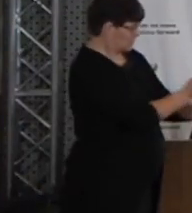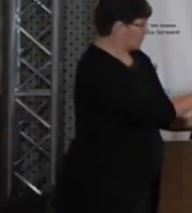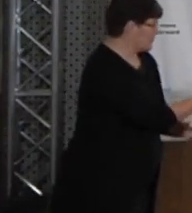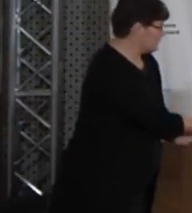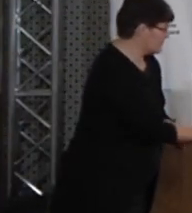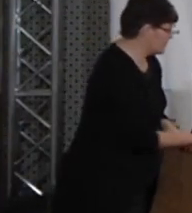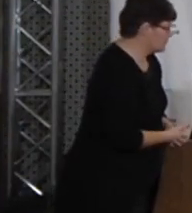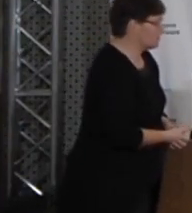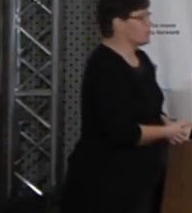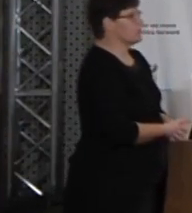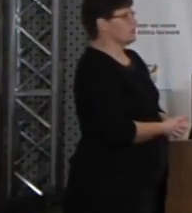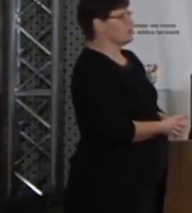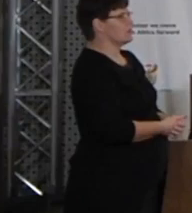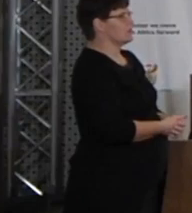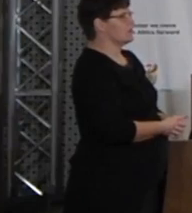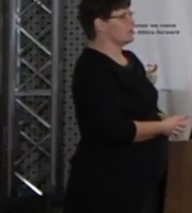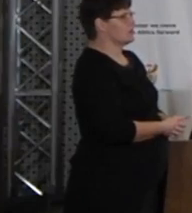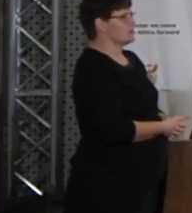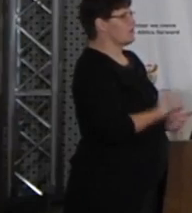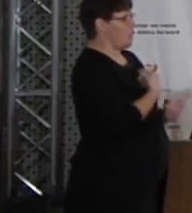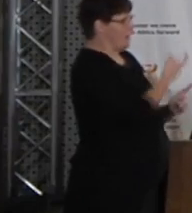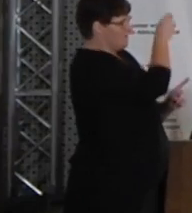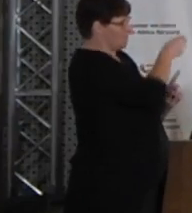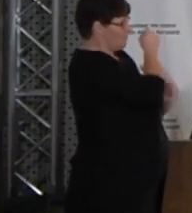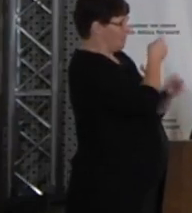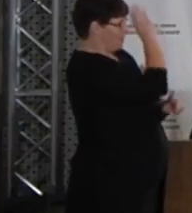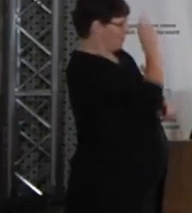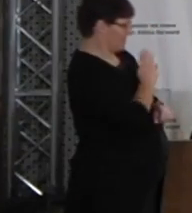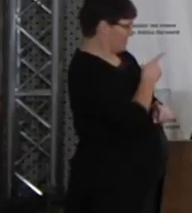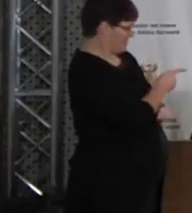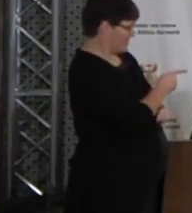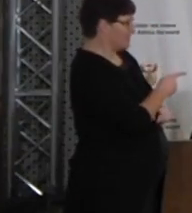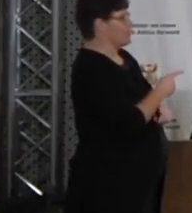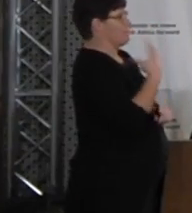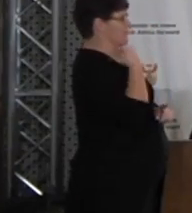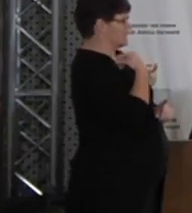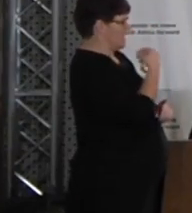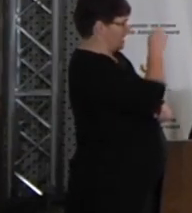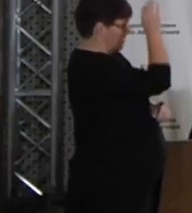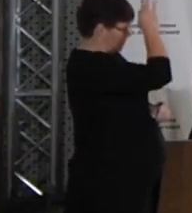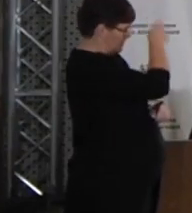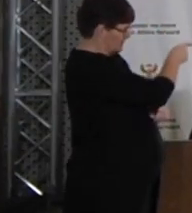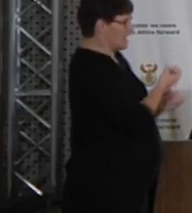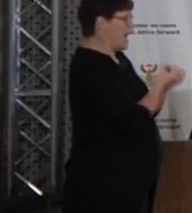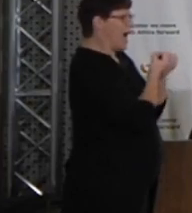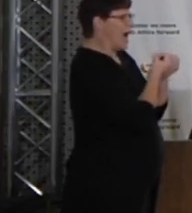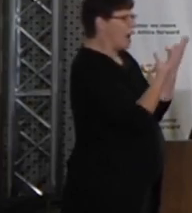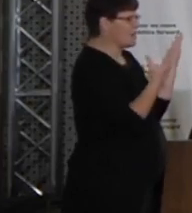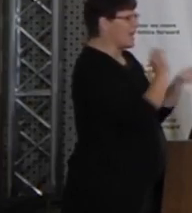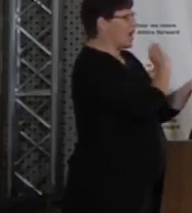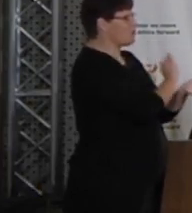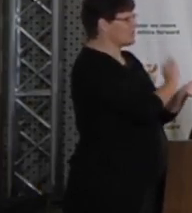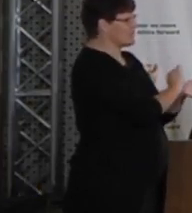My second last question is from, I can't pronounce the name, from Brazil, to the director to the Minister of Police. He's asking how many people that were